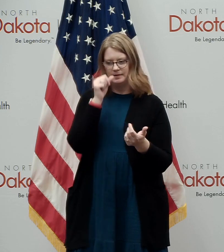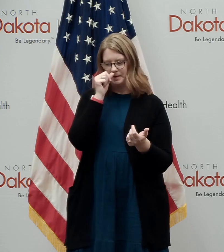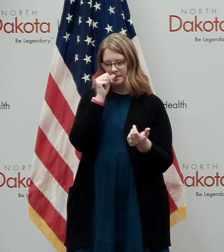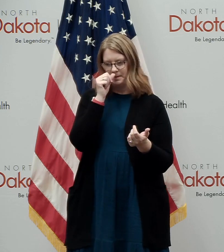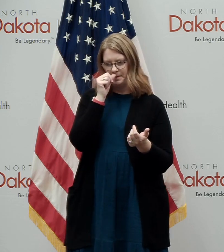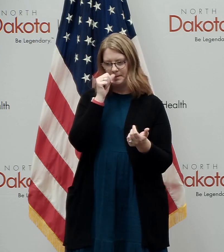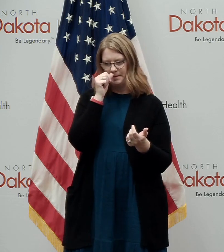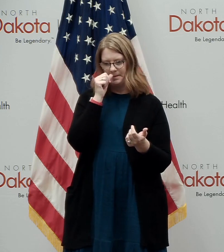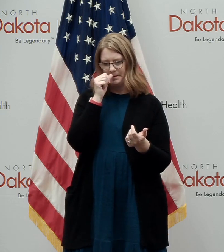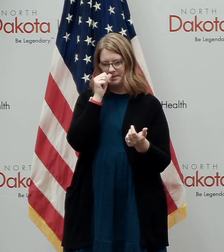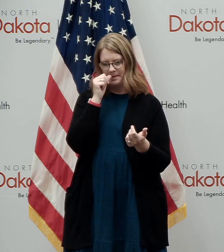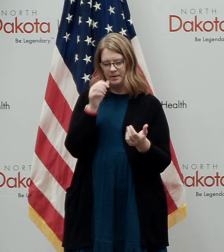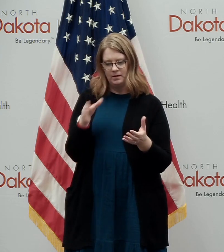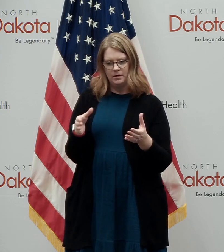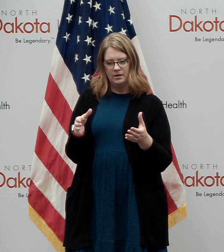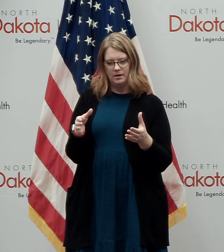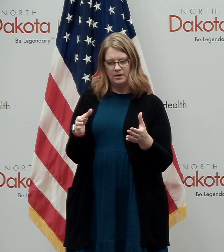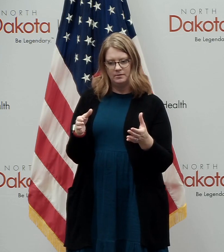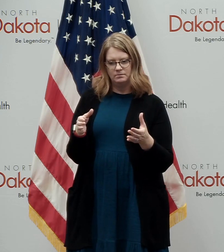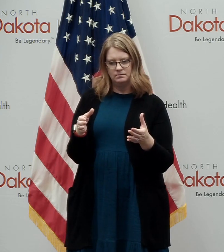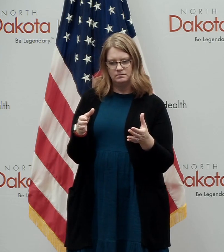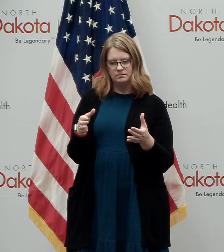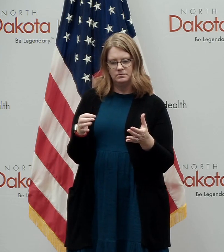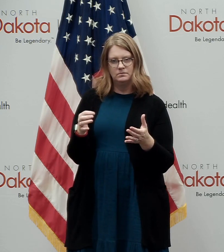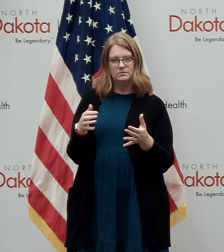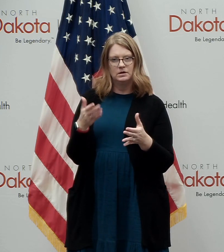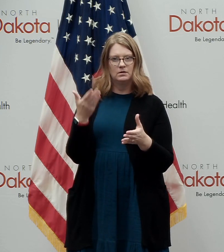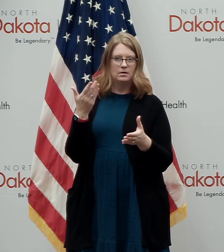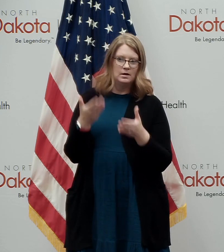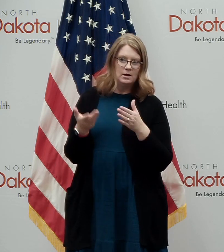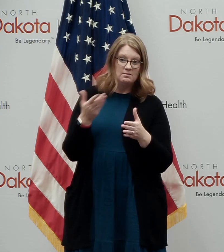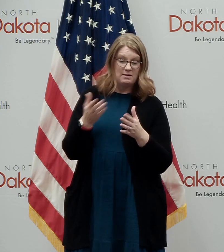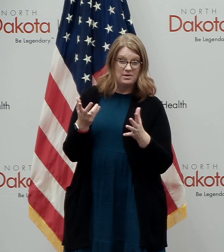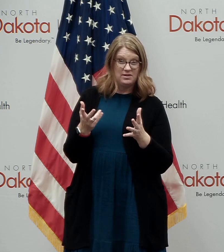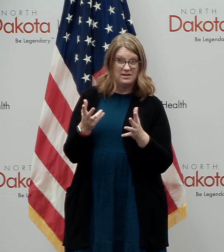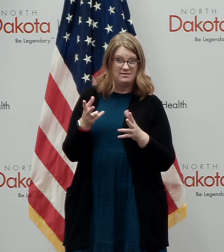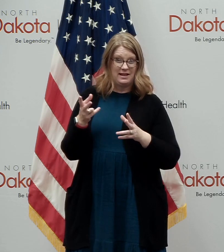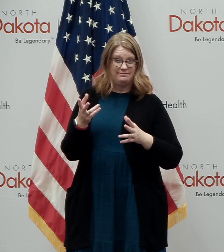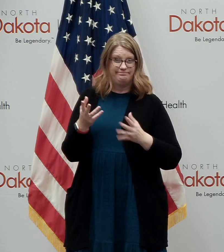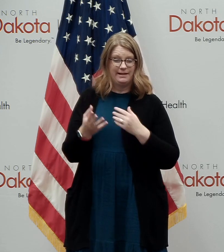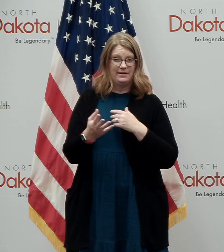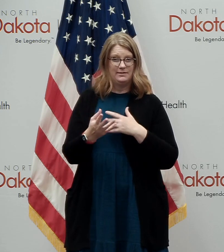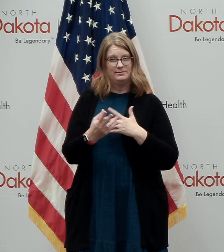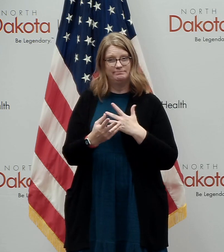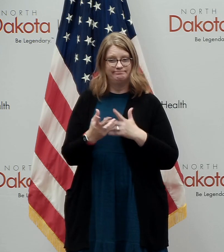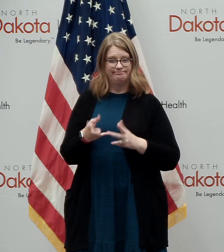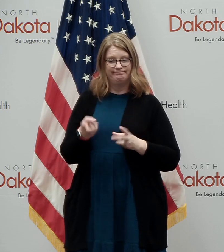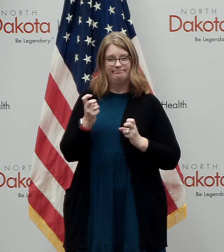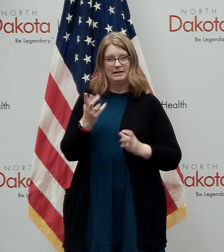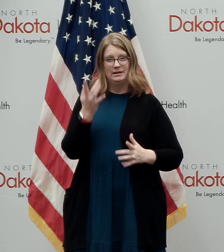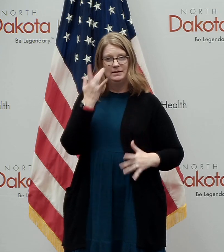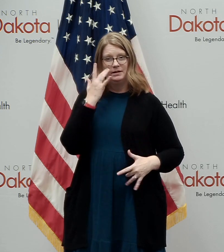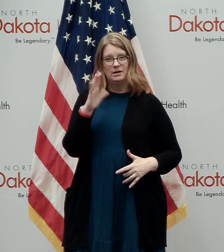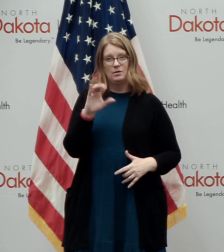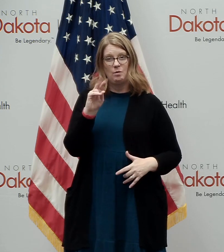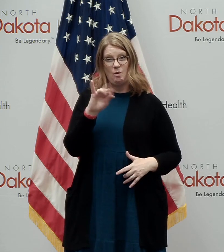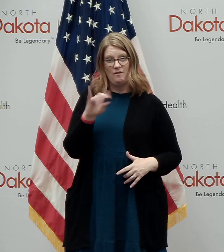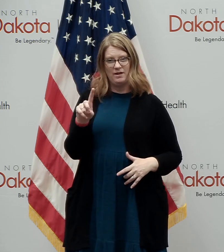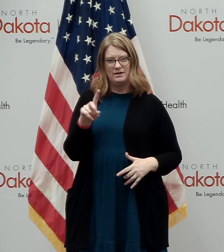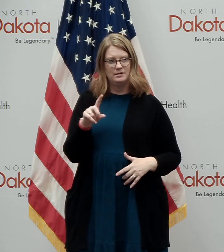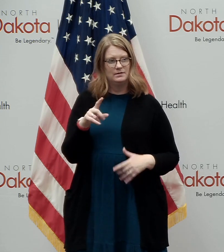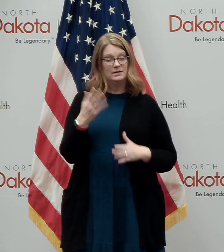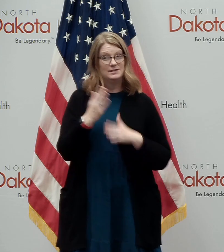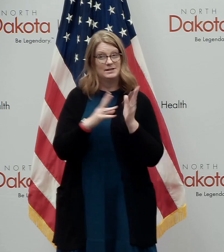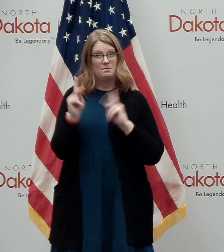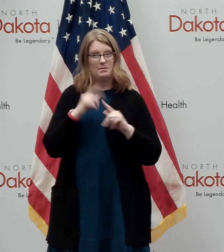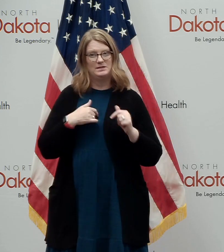it might be more possible that you could get COVID and all of that. Well, some of those people are saying, we're not going to